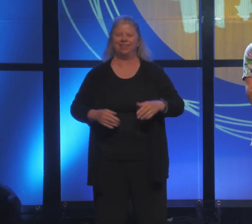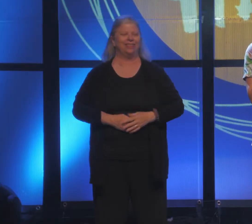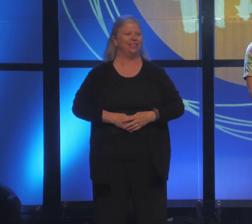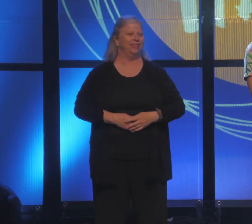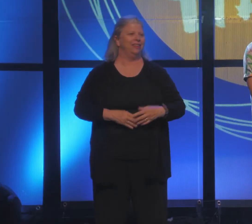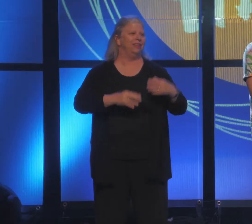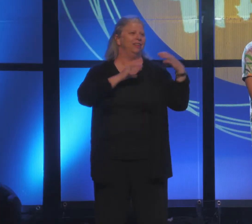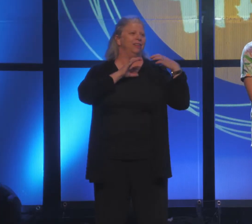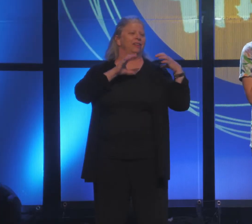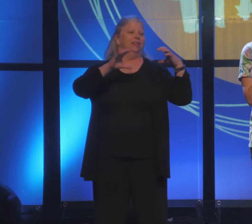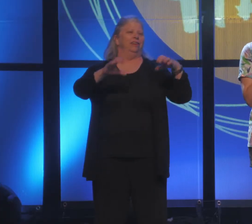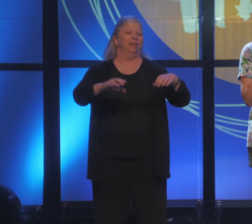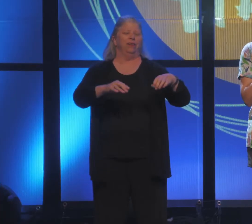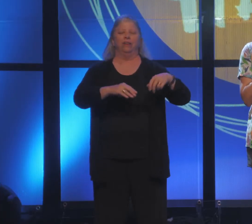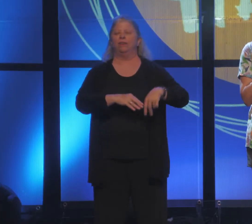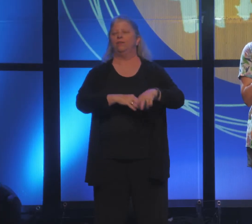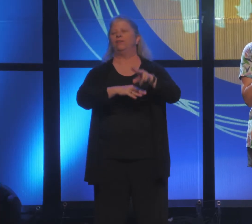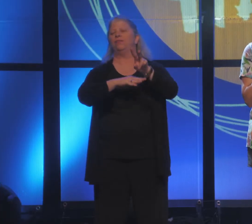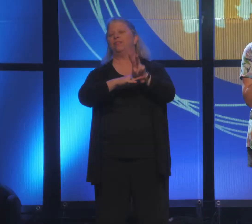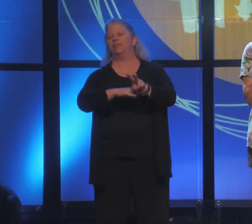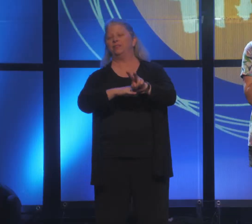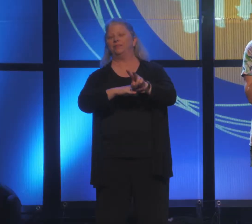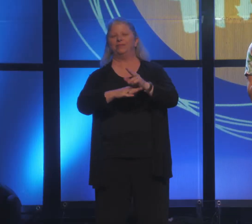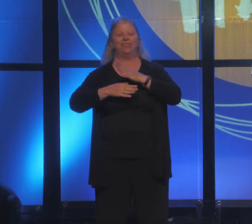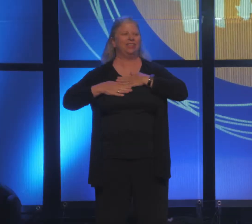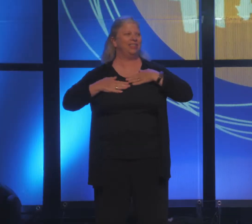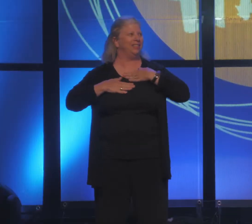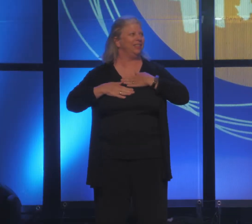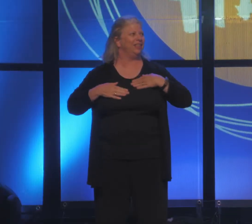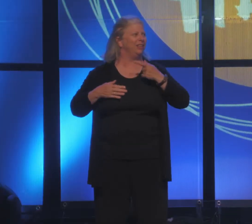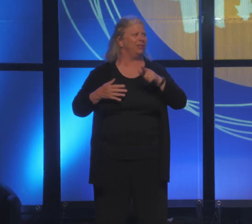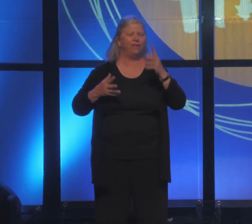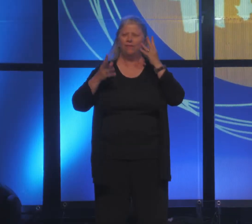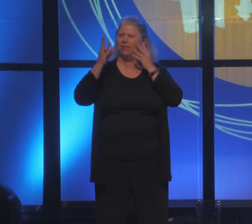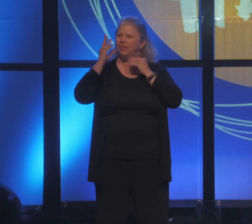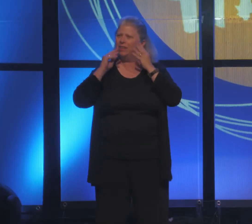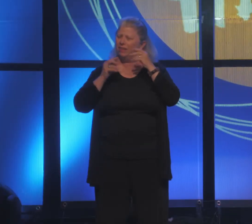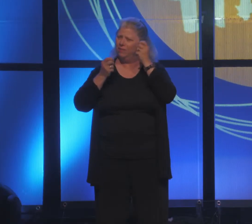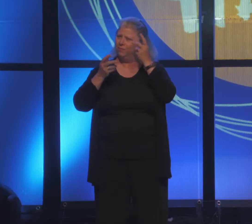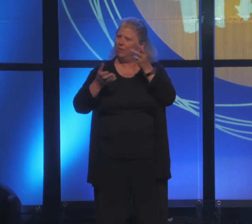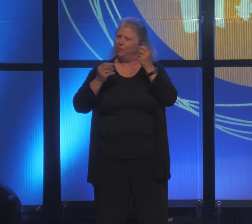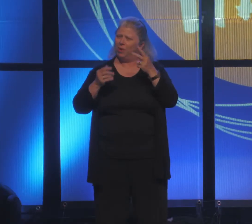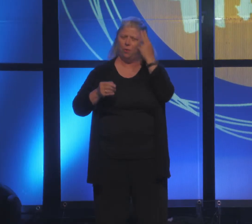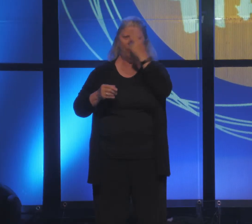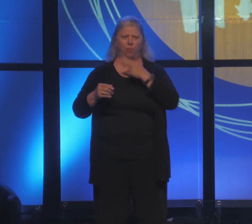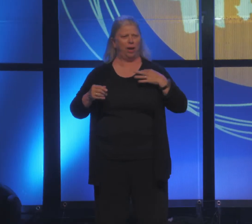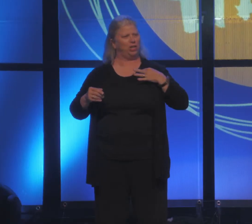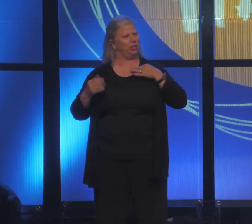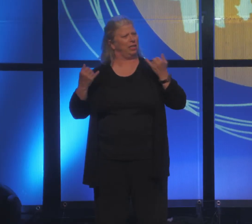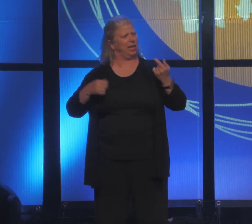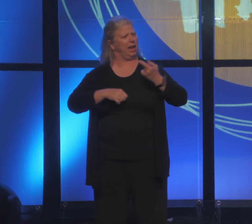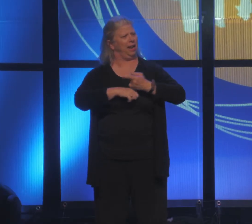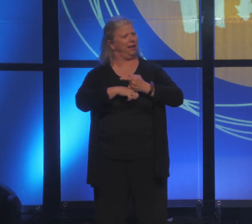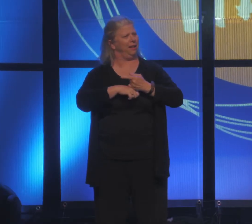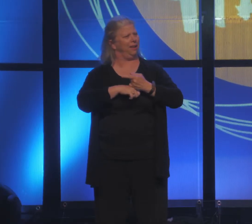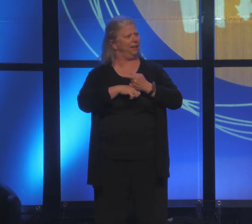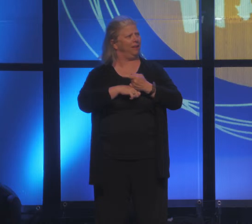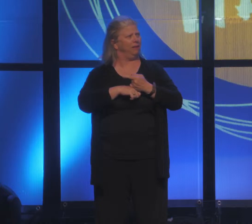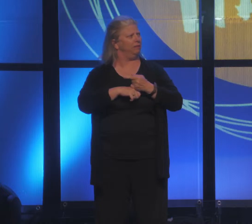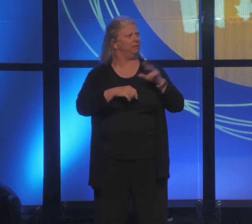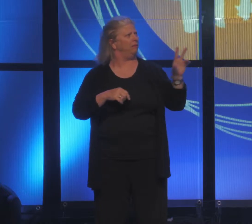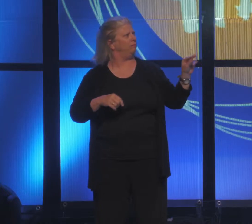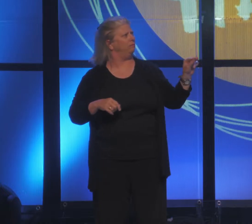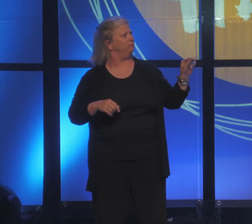off. Put your feet up. Enjoy. Did anybody else get the memo for Hawaiian shirts today?